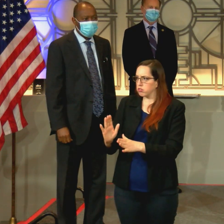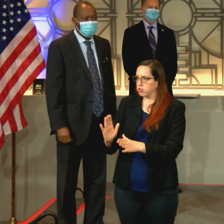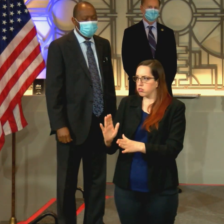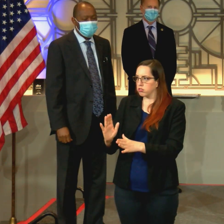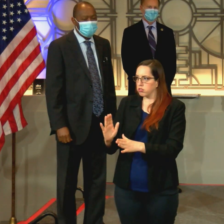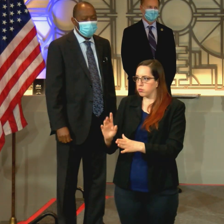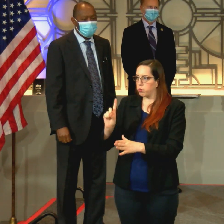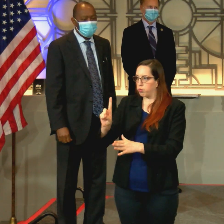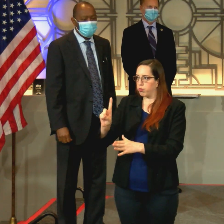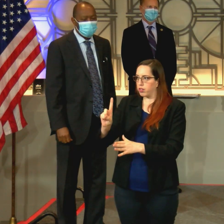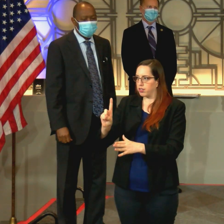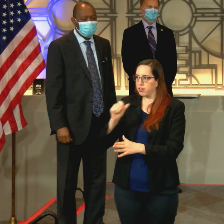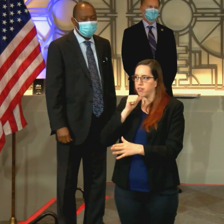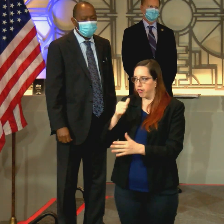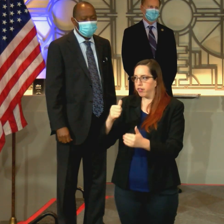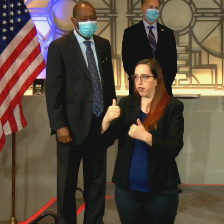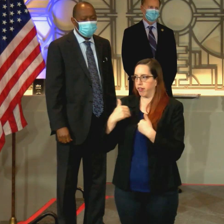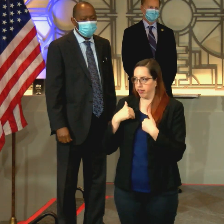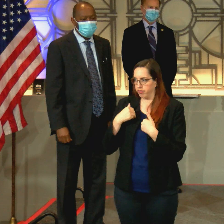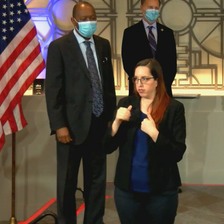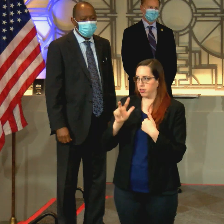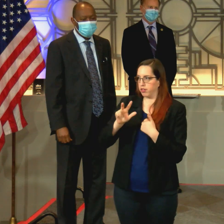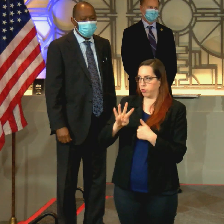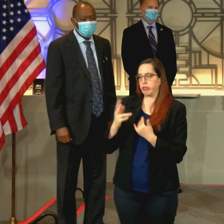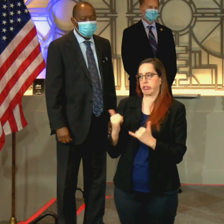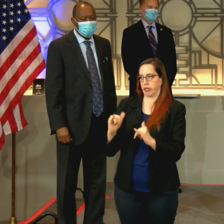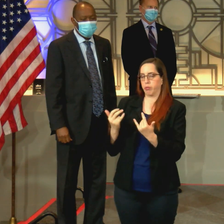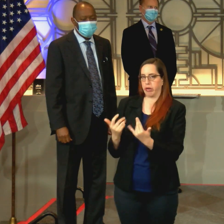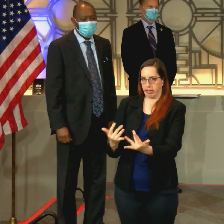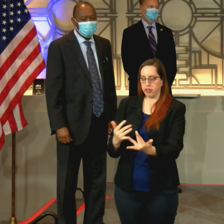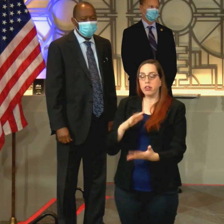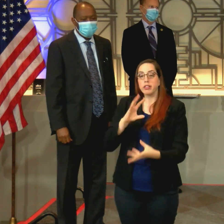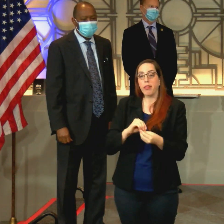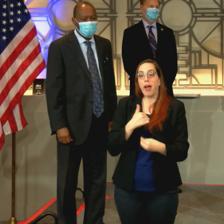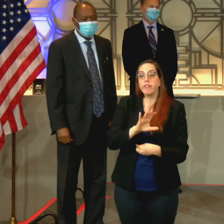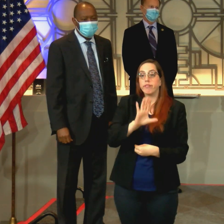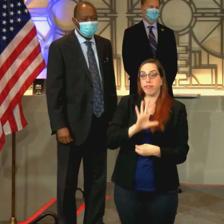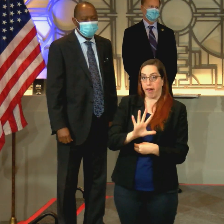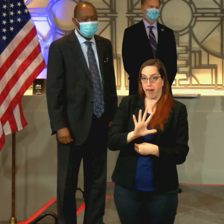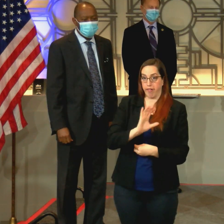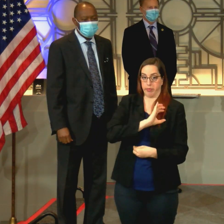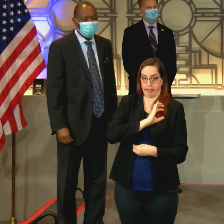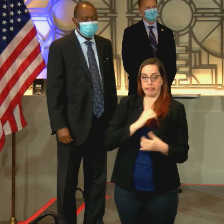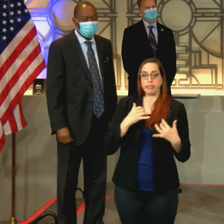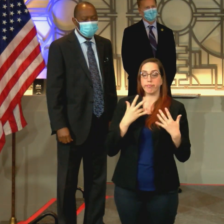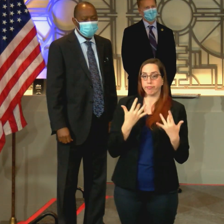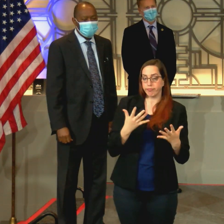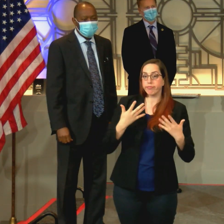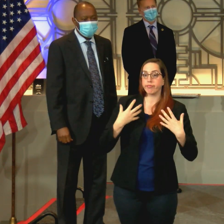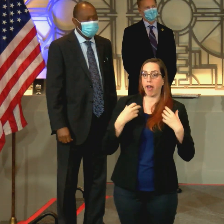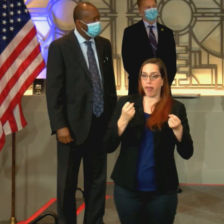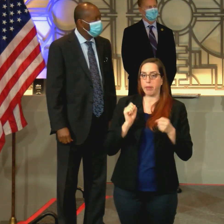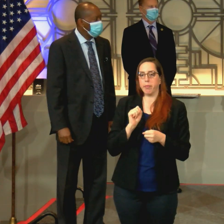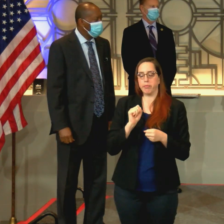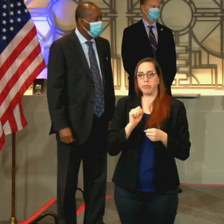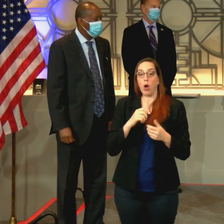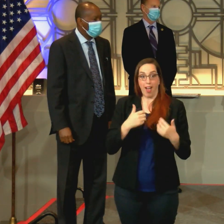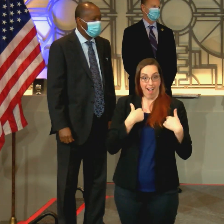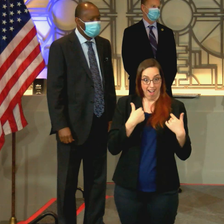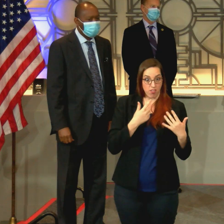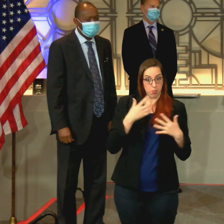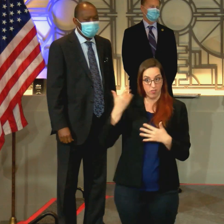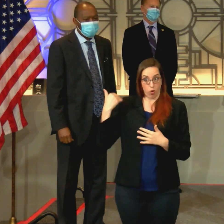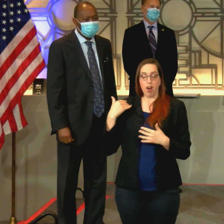pending. Return to duty, so far we have 5 officers that have returned to duty after testing positive